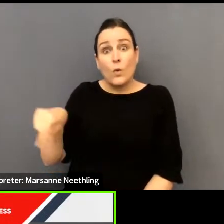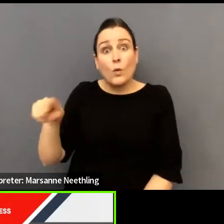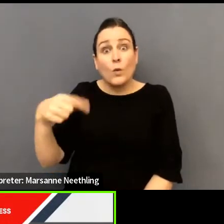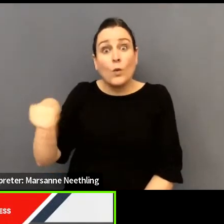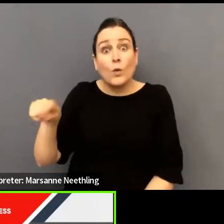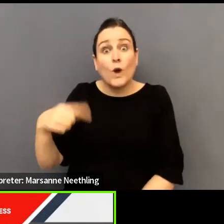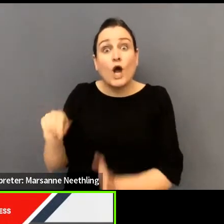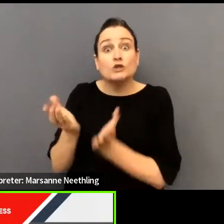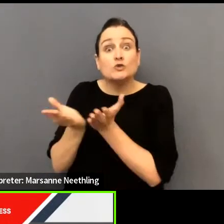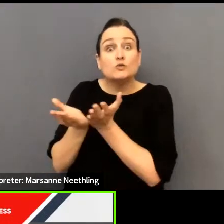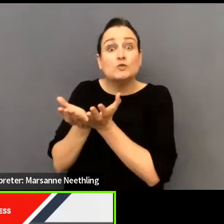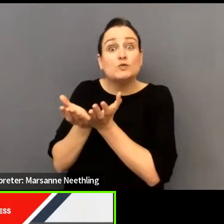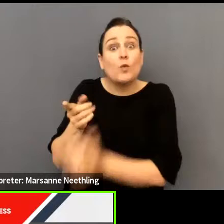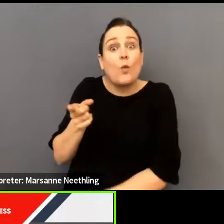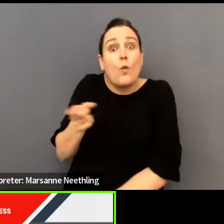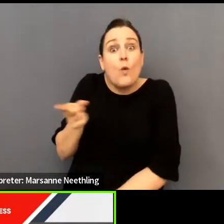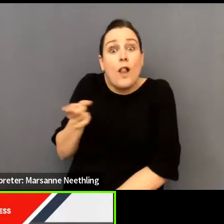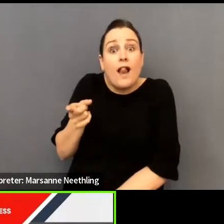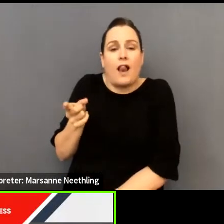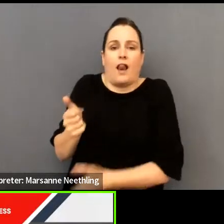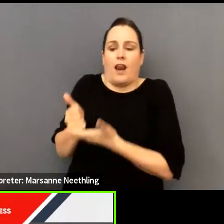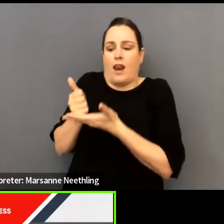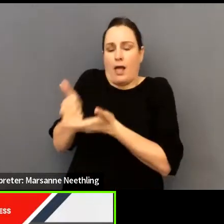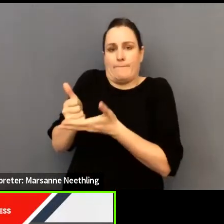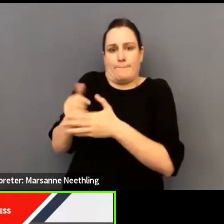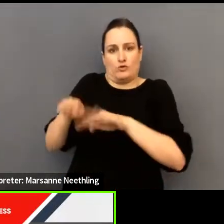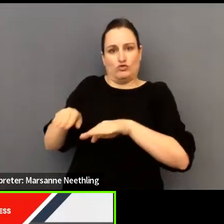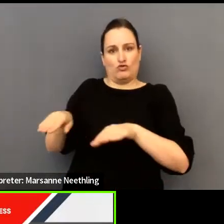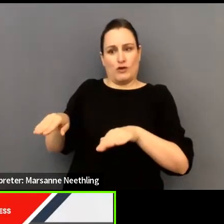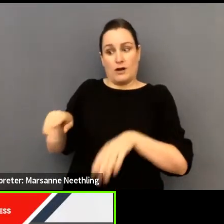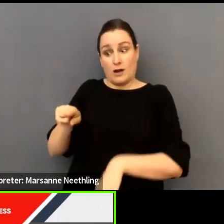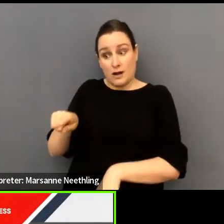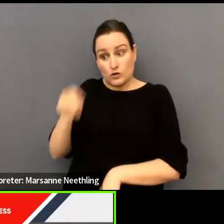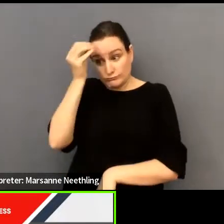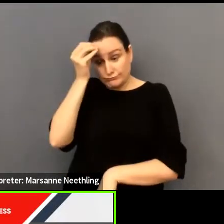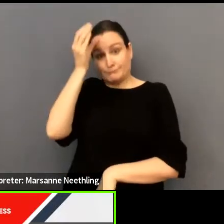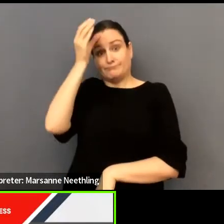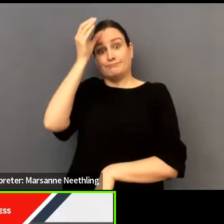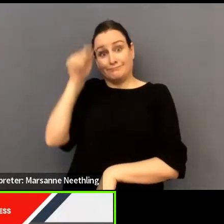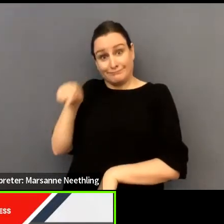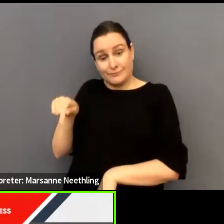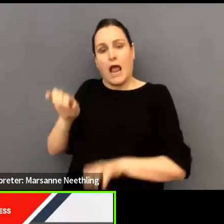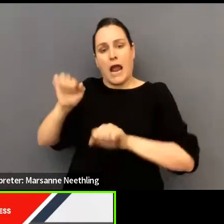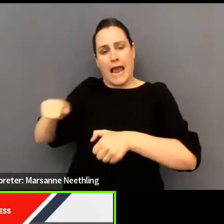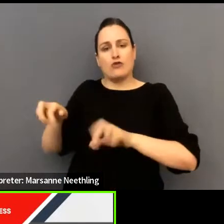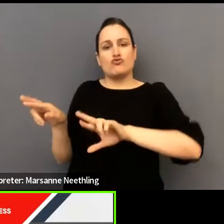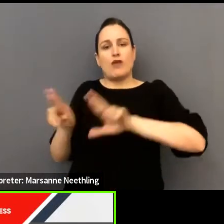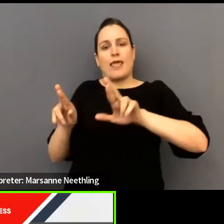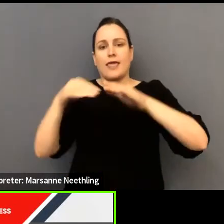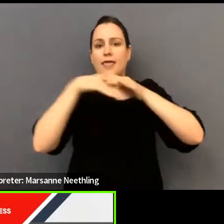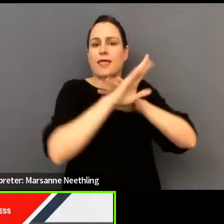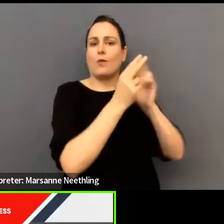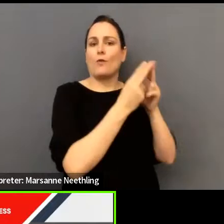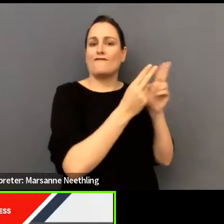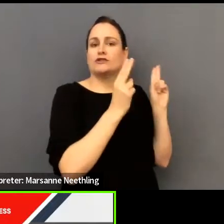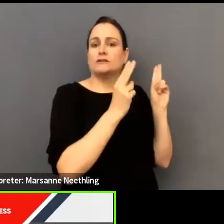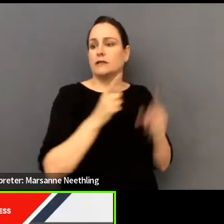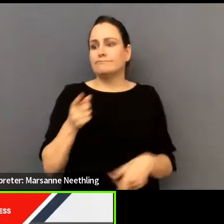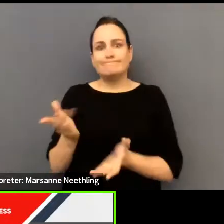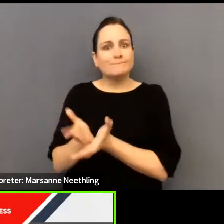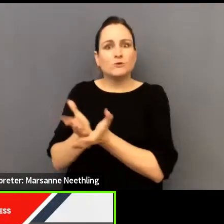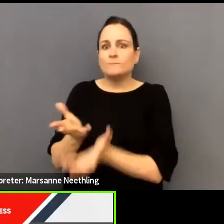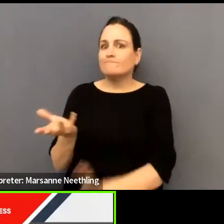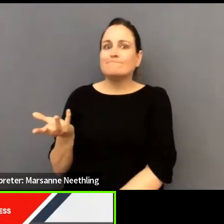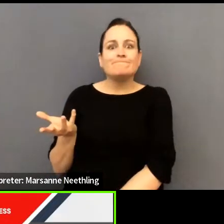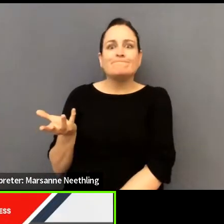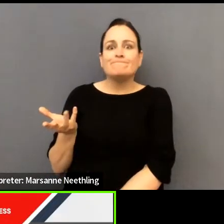with the learner so that they can be educated at higher education as well. So I'm taking that with